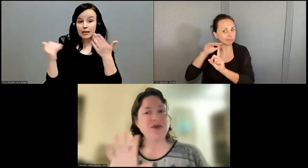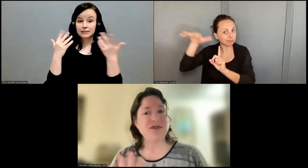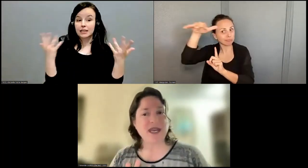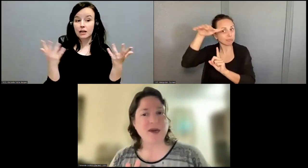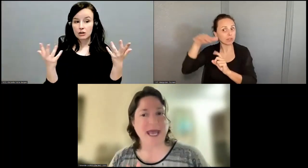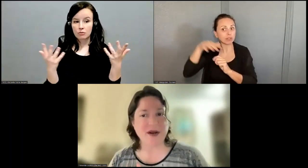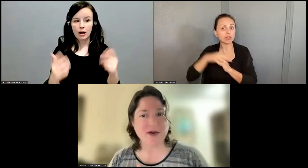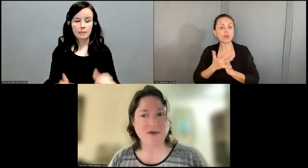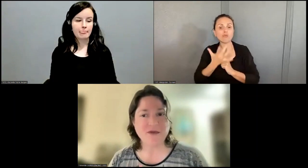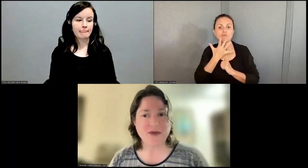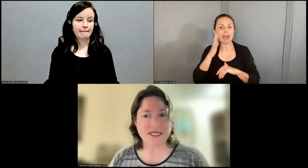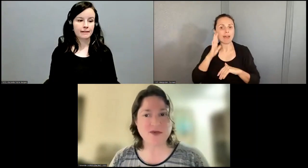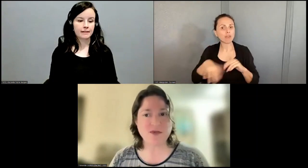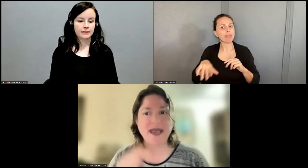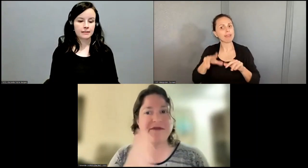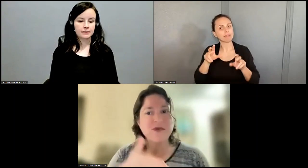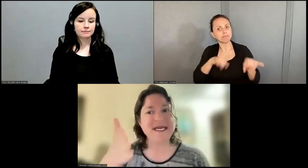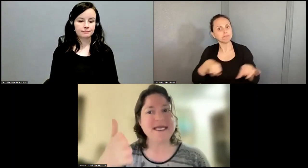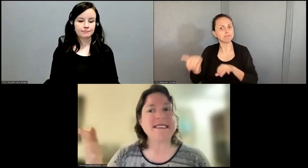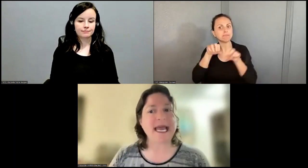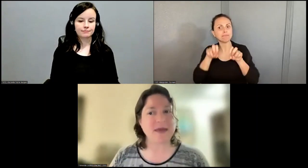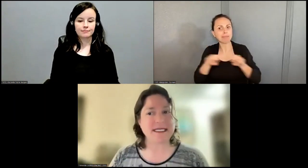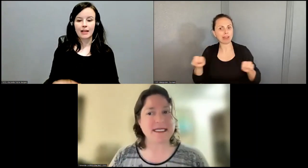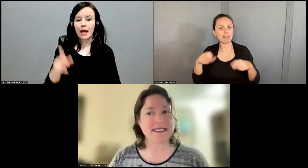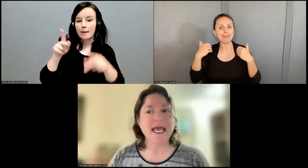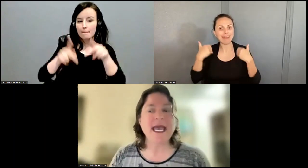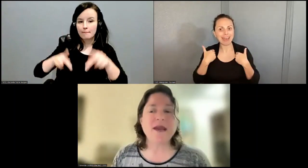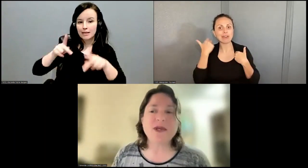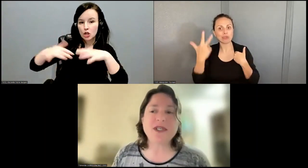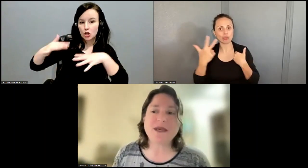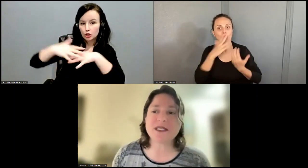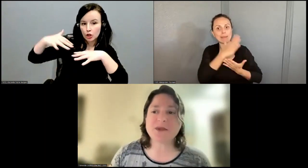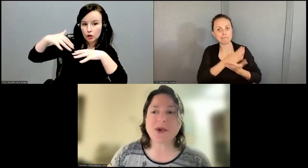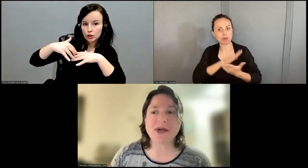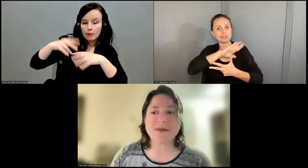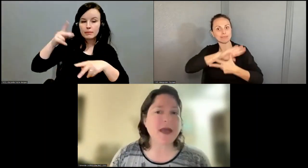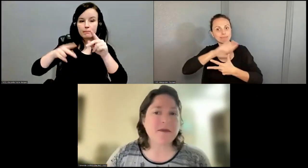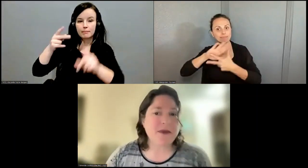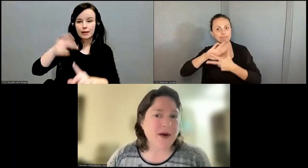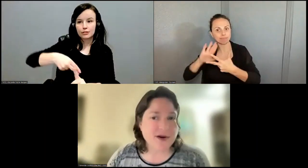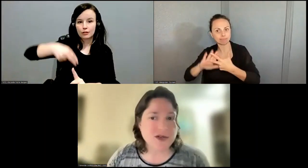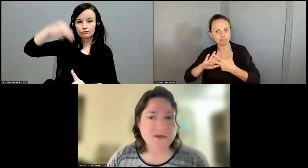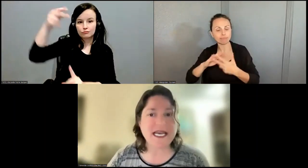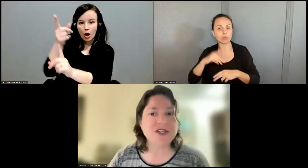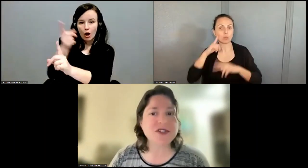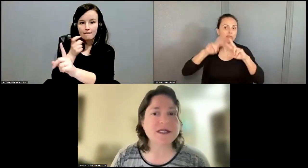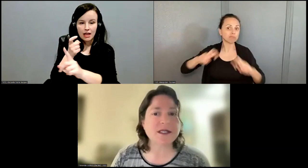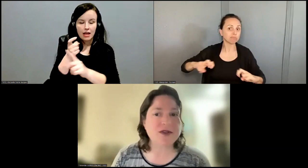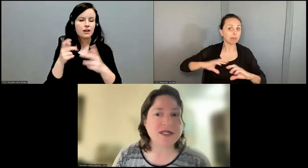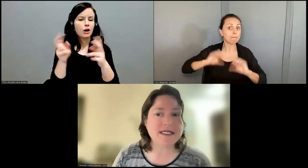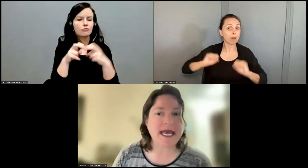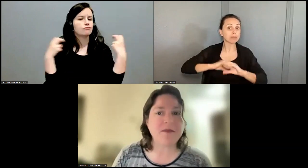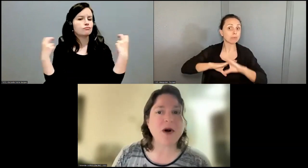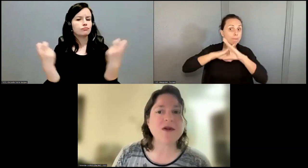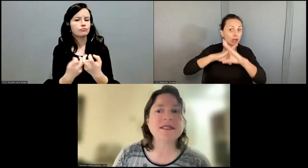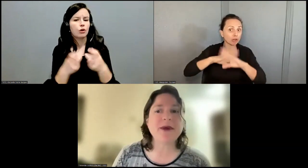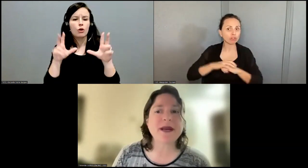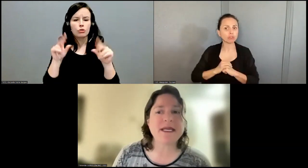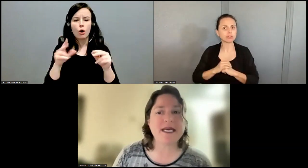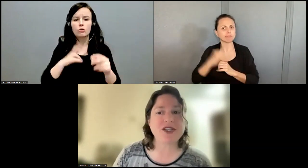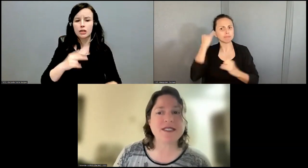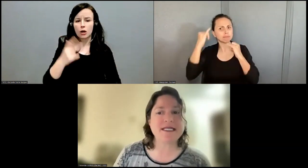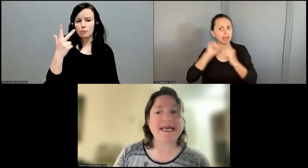than a unified panel for this, we have 3 segments in which we explore barriers, potential solutions, and